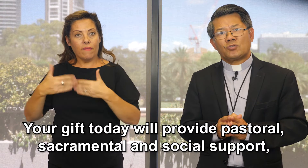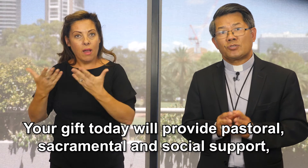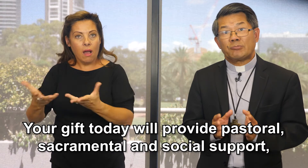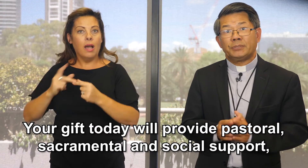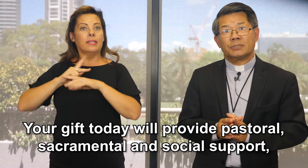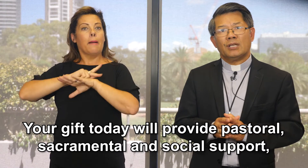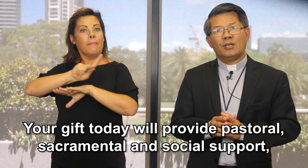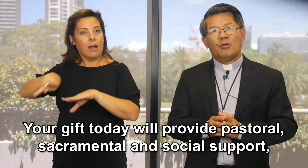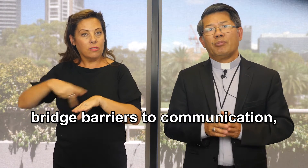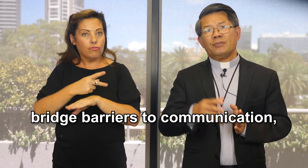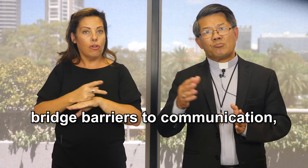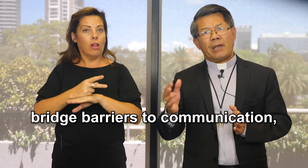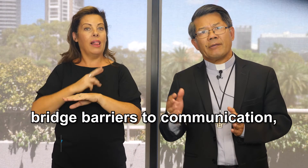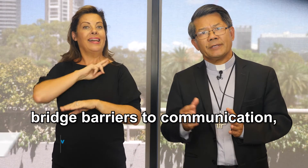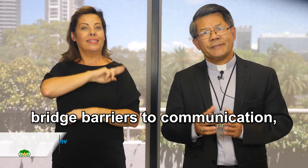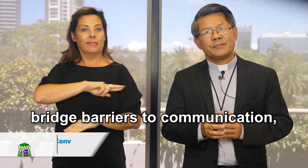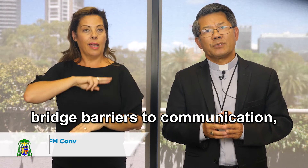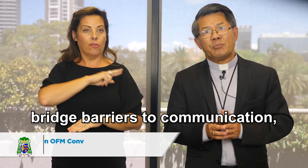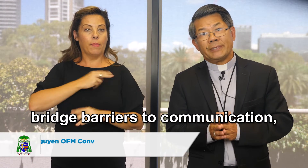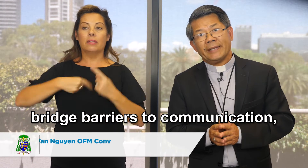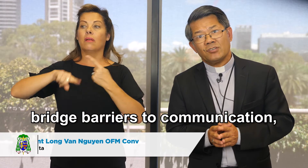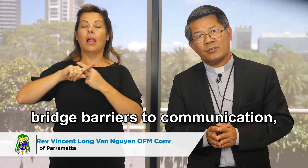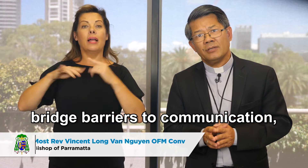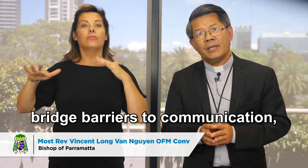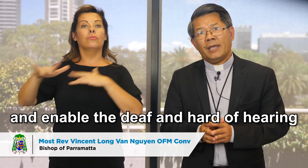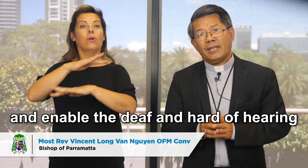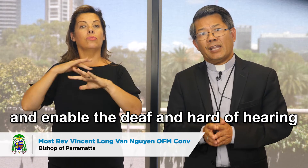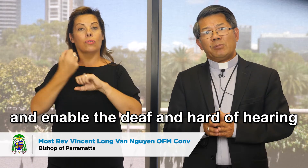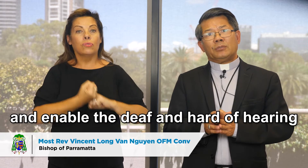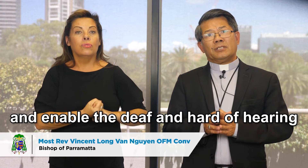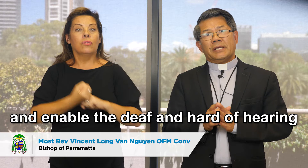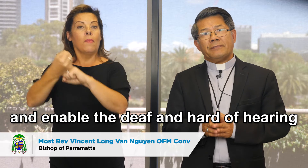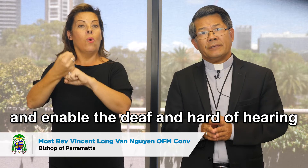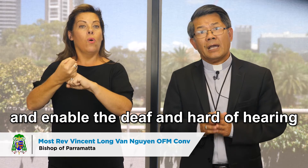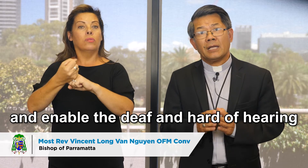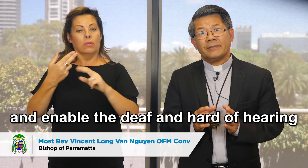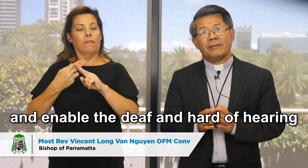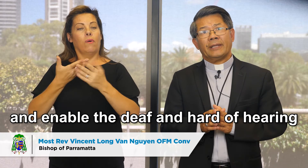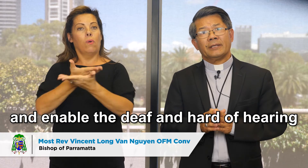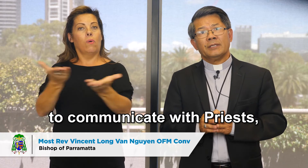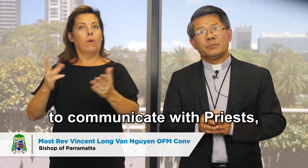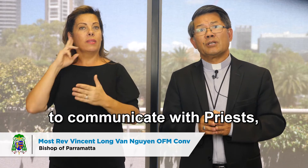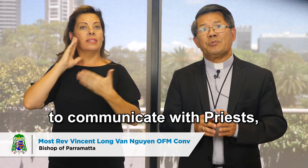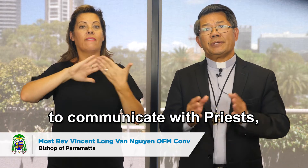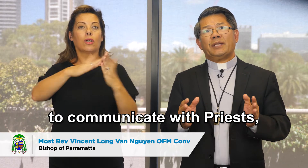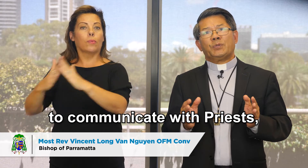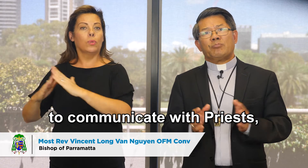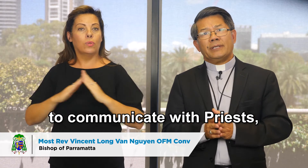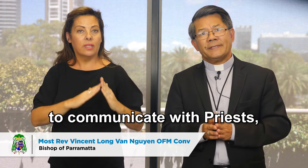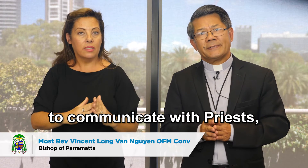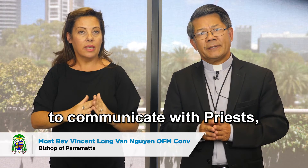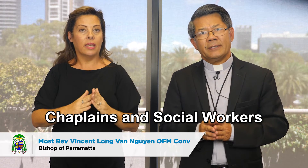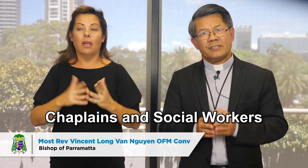and social support, bridge barriers to communication, and enable the deaf and hard of hearing to communicate